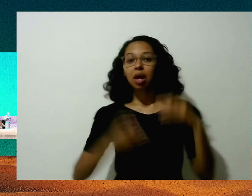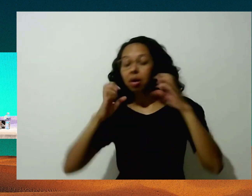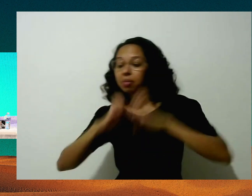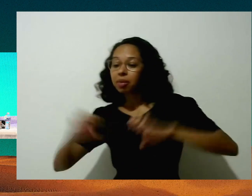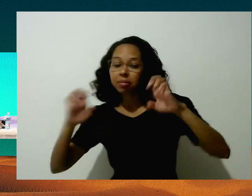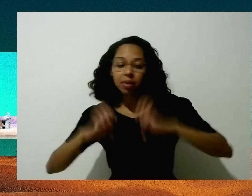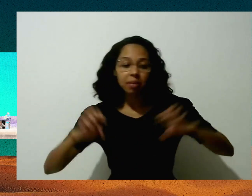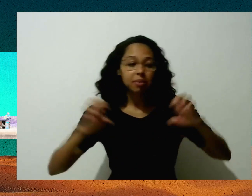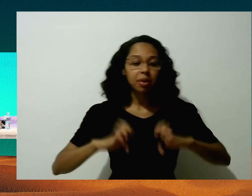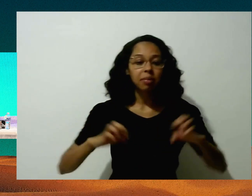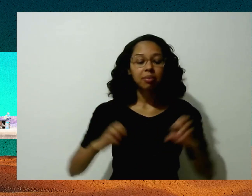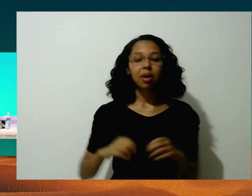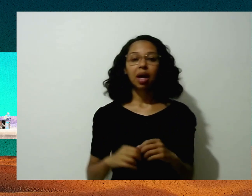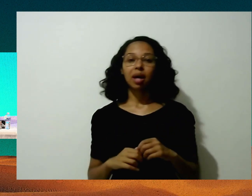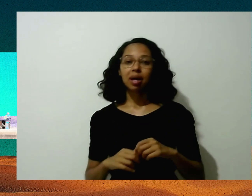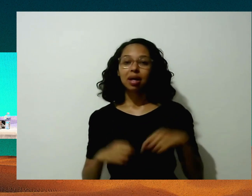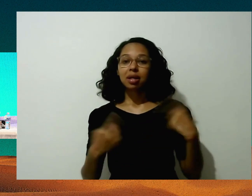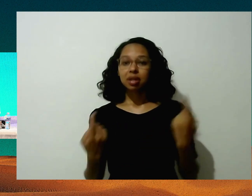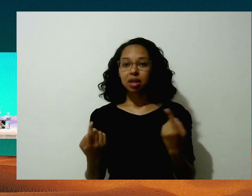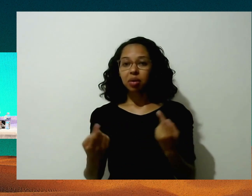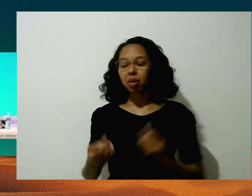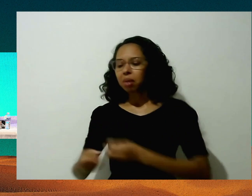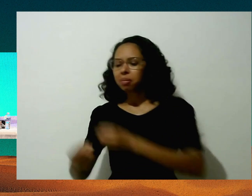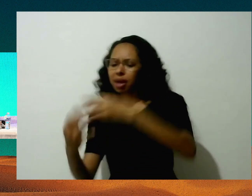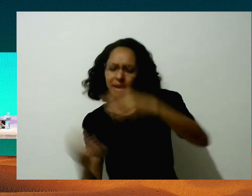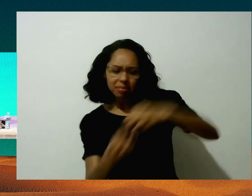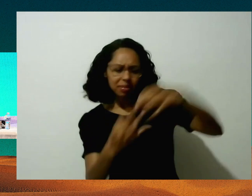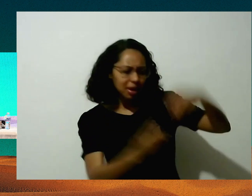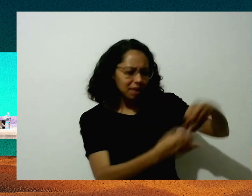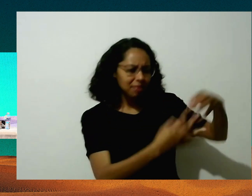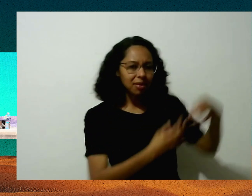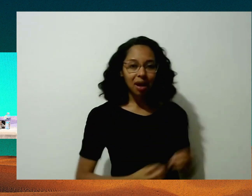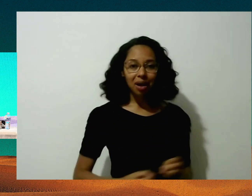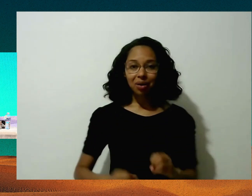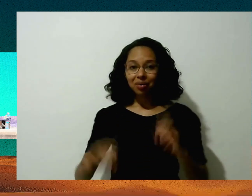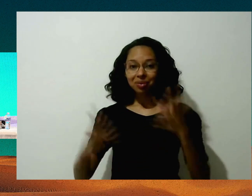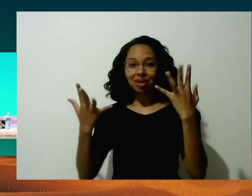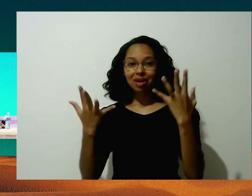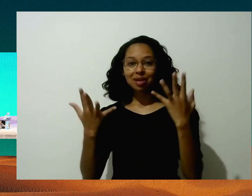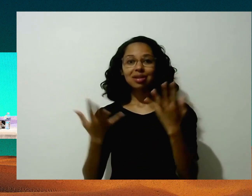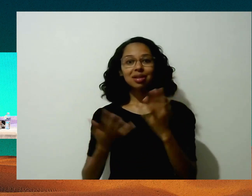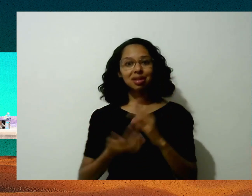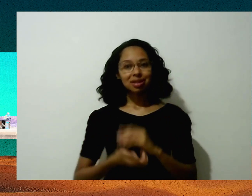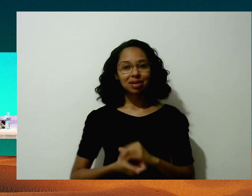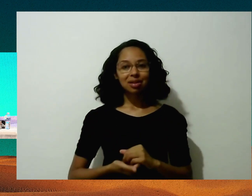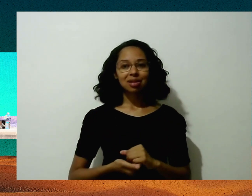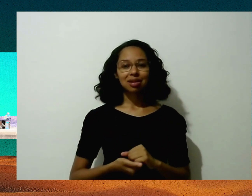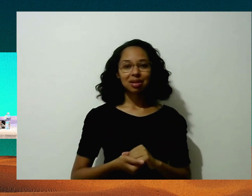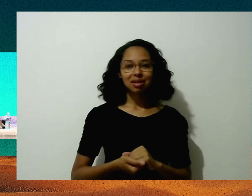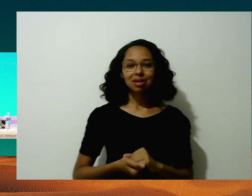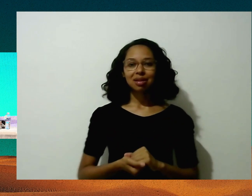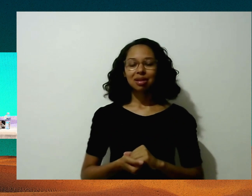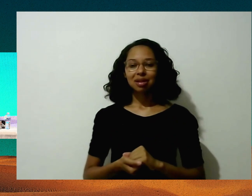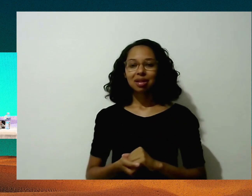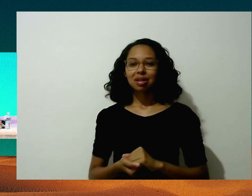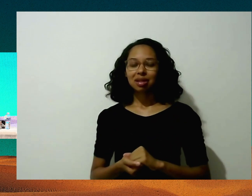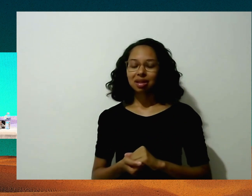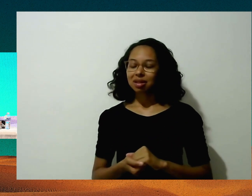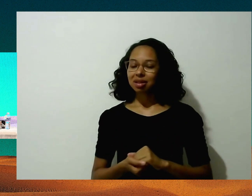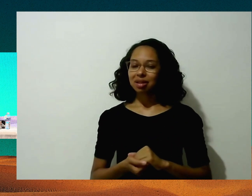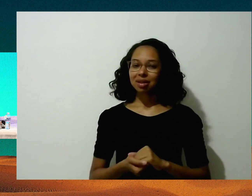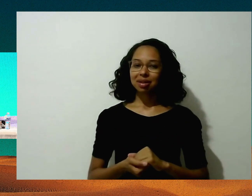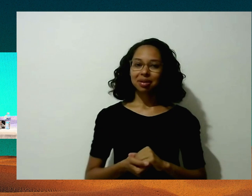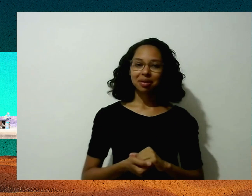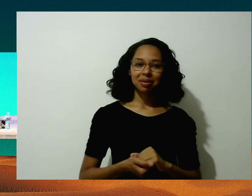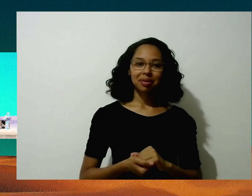nos acompanham. When we believe in the prophetic word, we go out and obey it, the signs accompany us. Por isso, irmão, na obra de